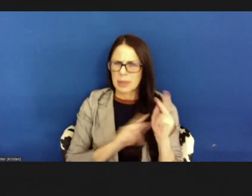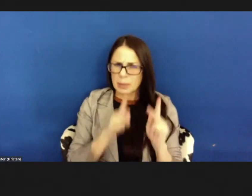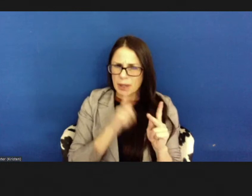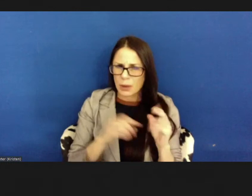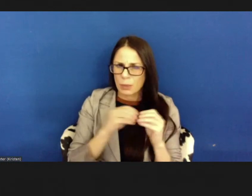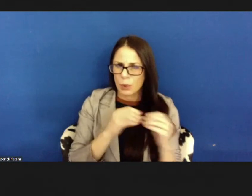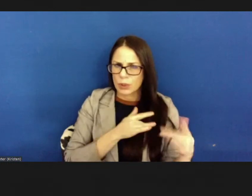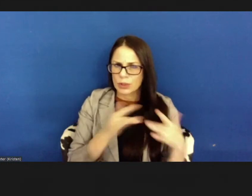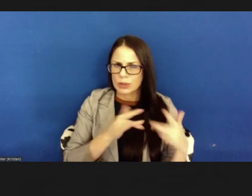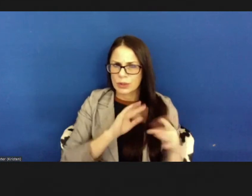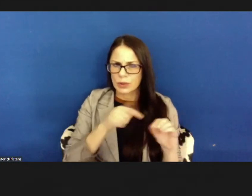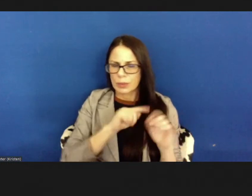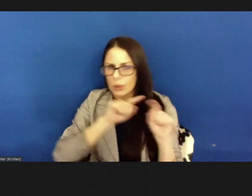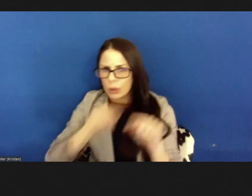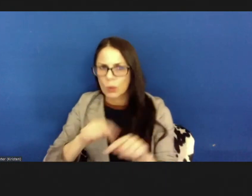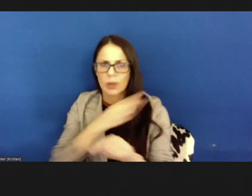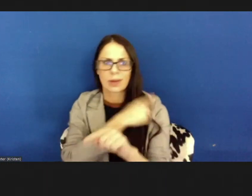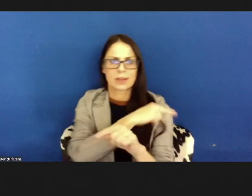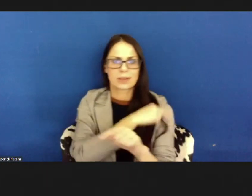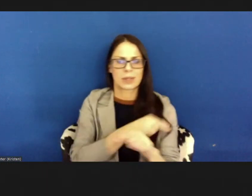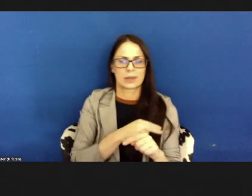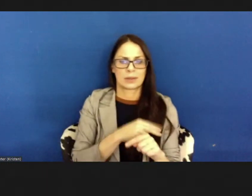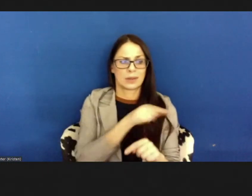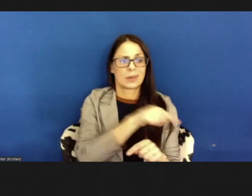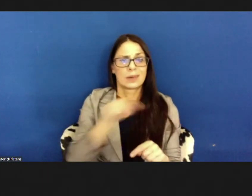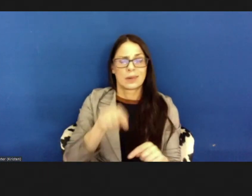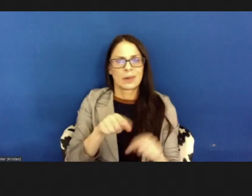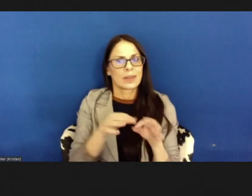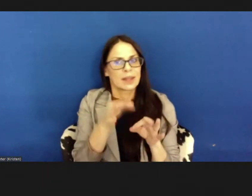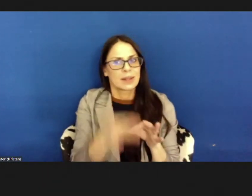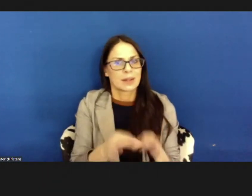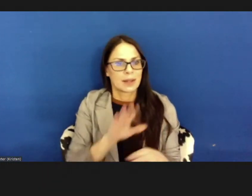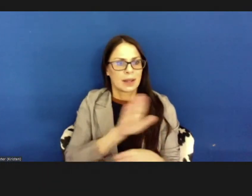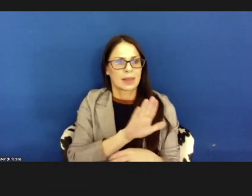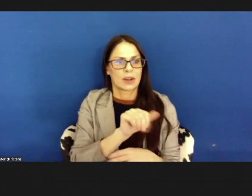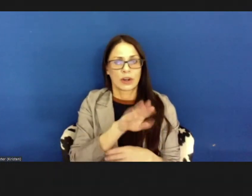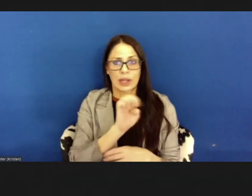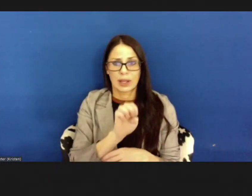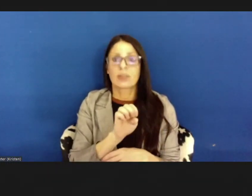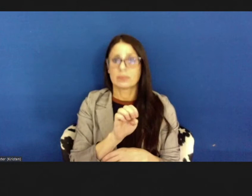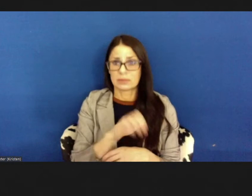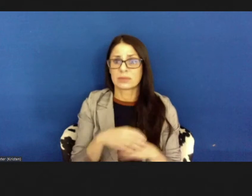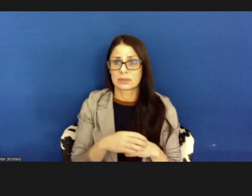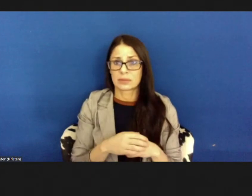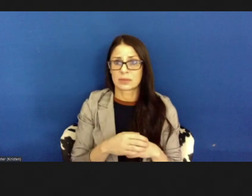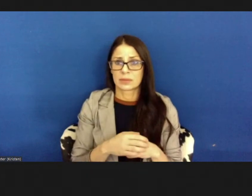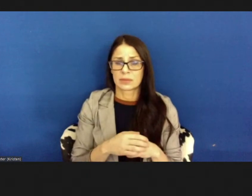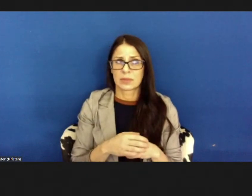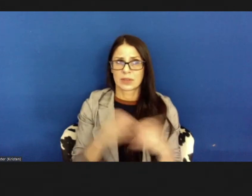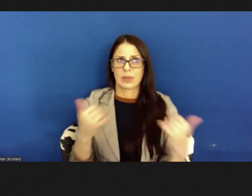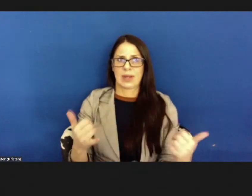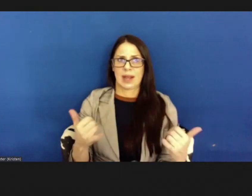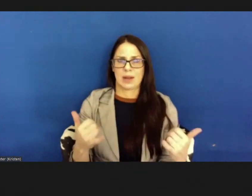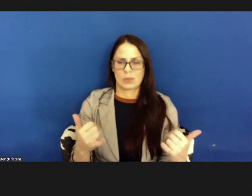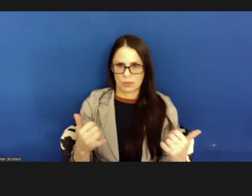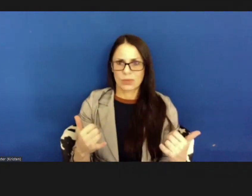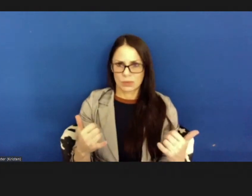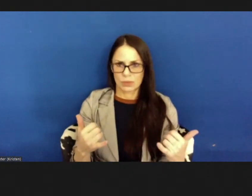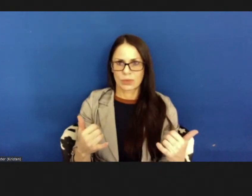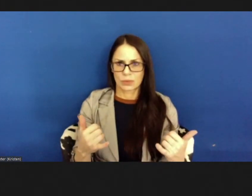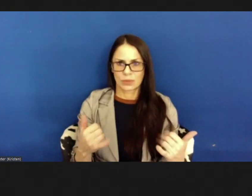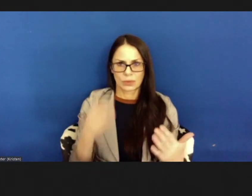hospital. They have delayed care. And so what we're seeing now is a